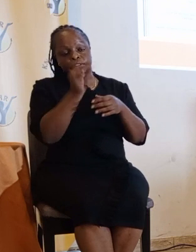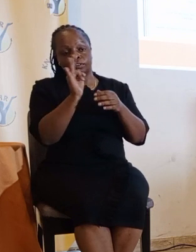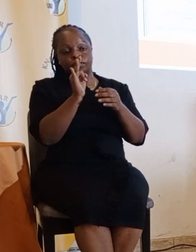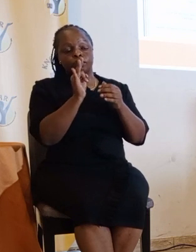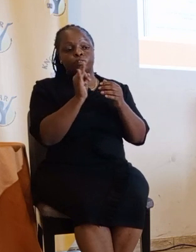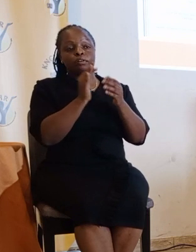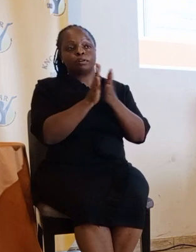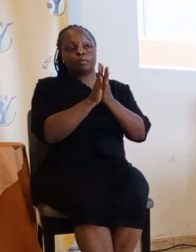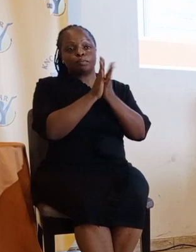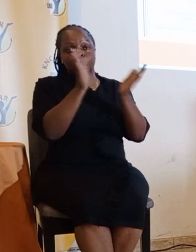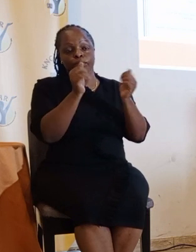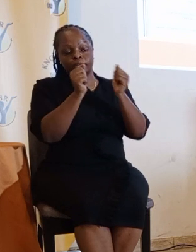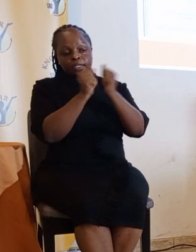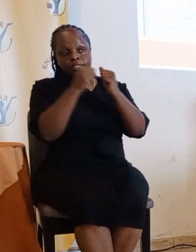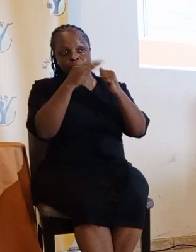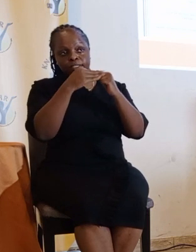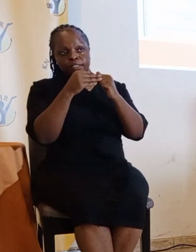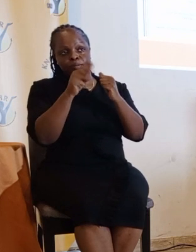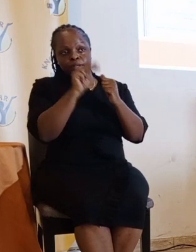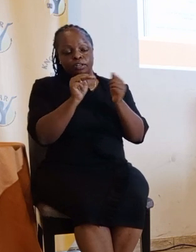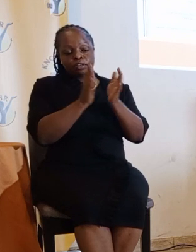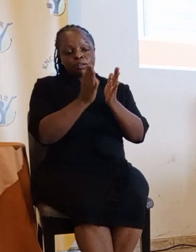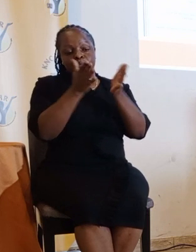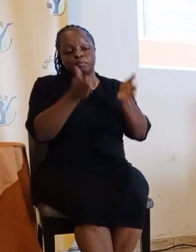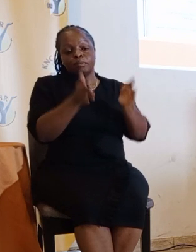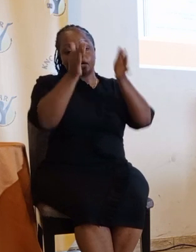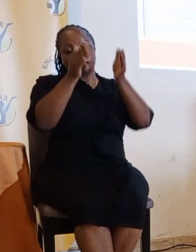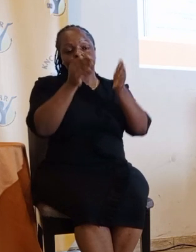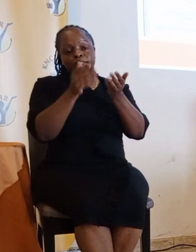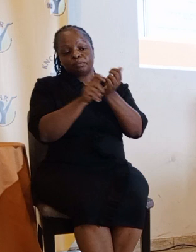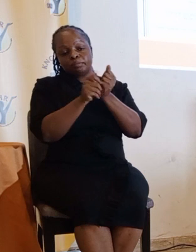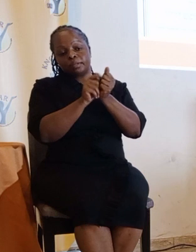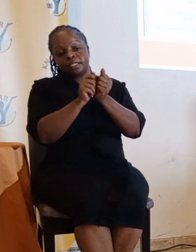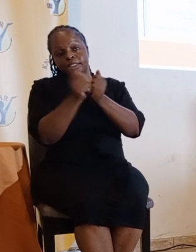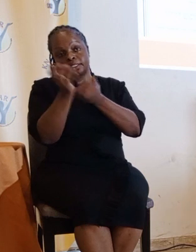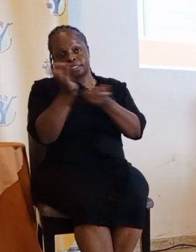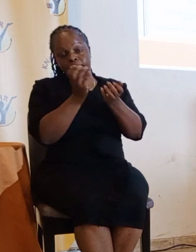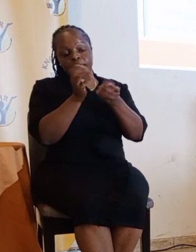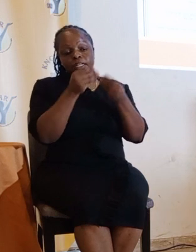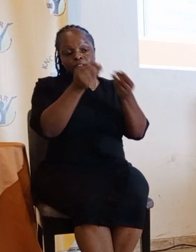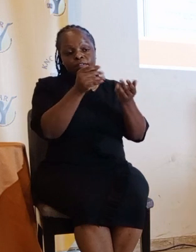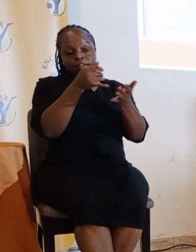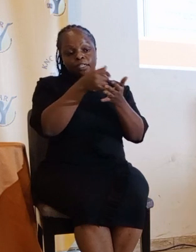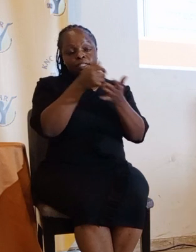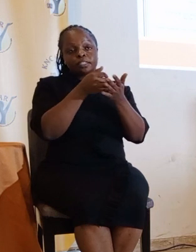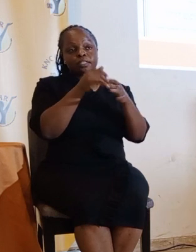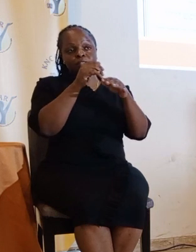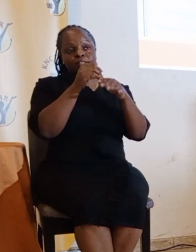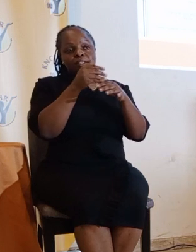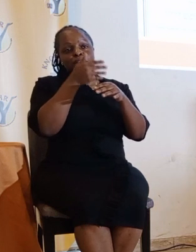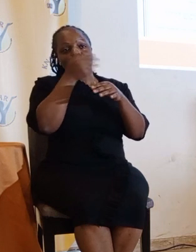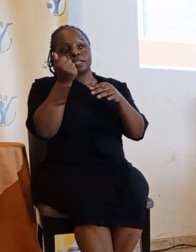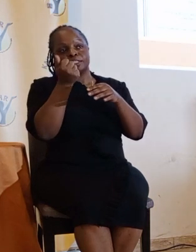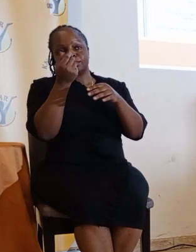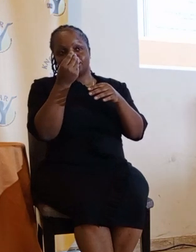million bags of maize is desirable, given that it is the staple food for a majority of the